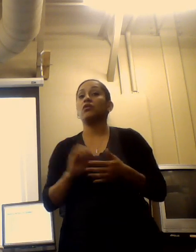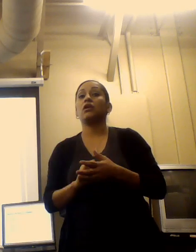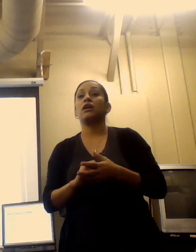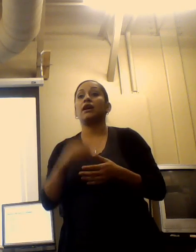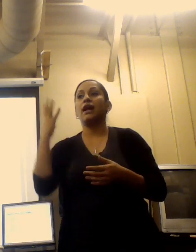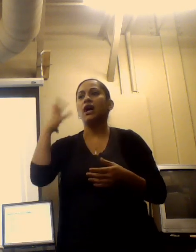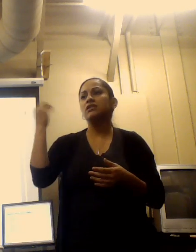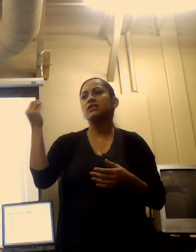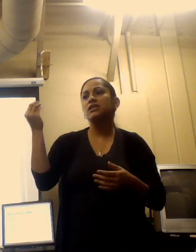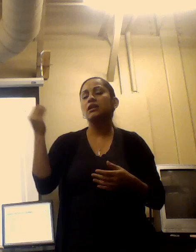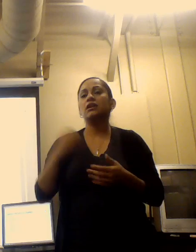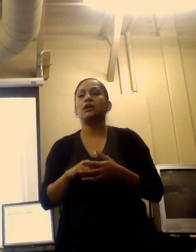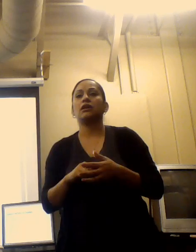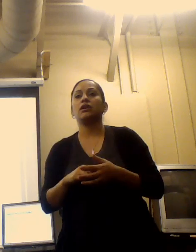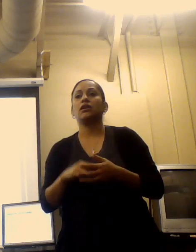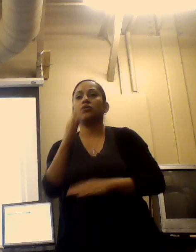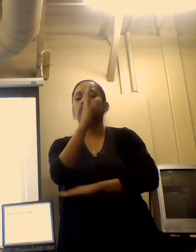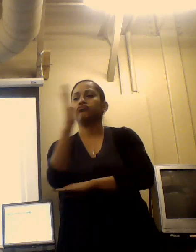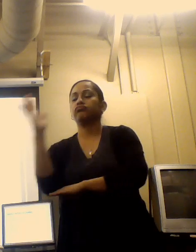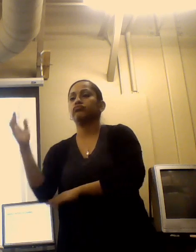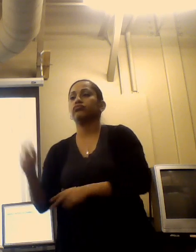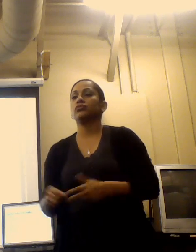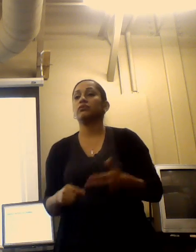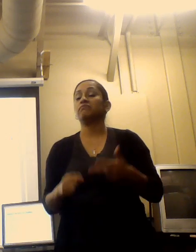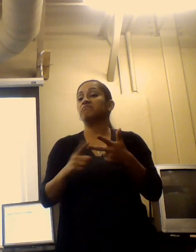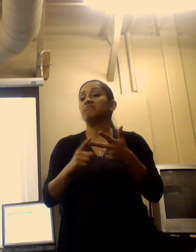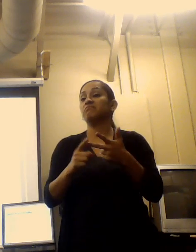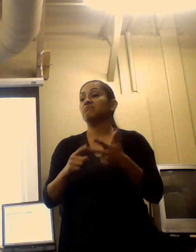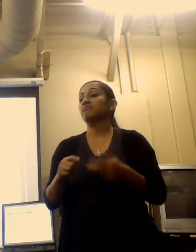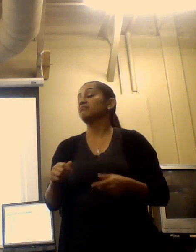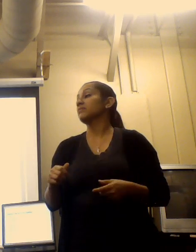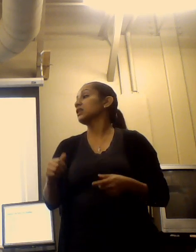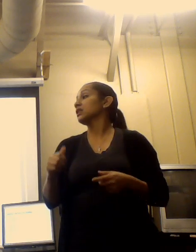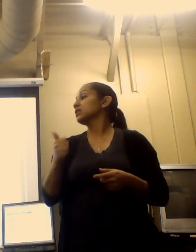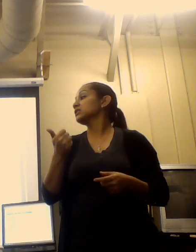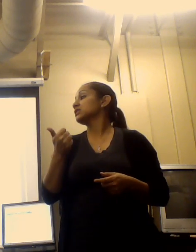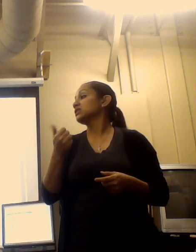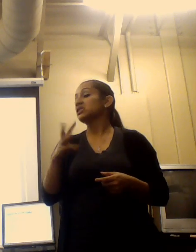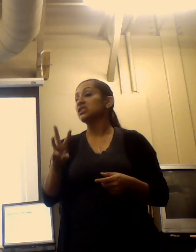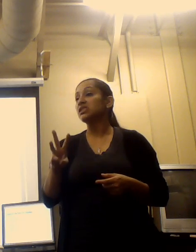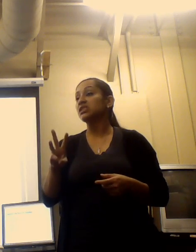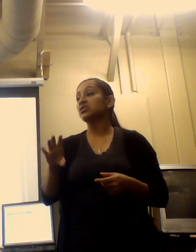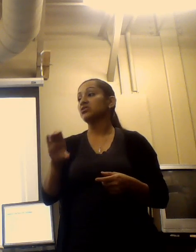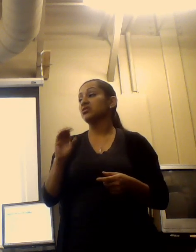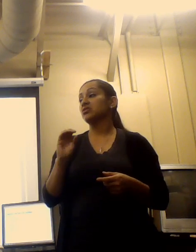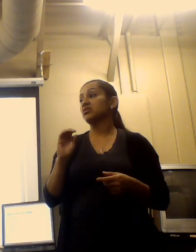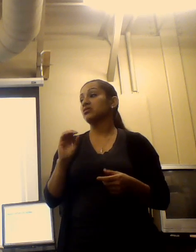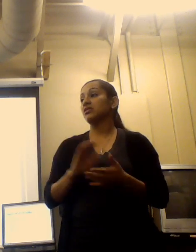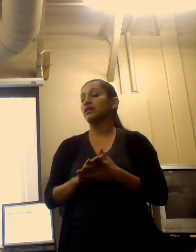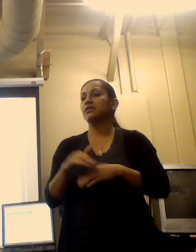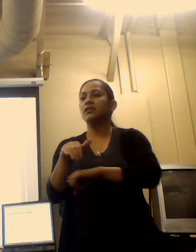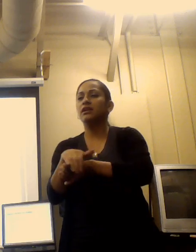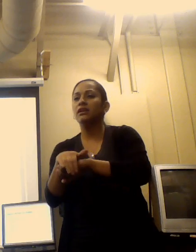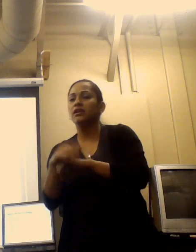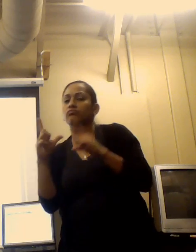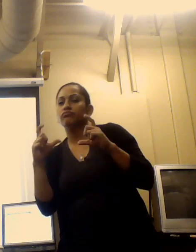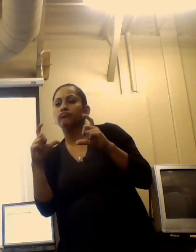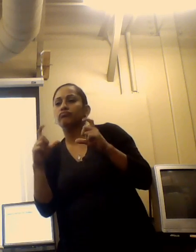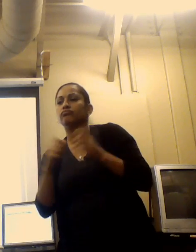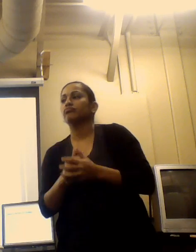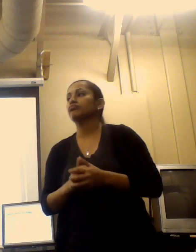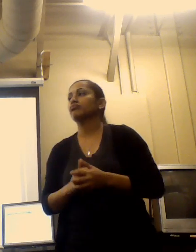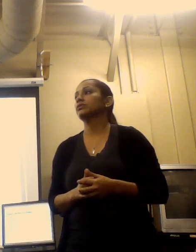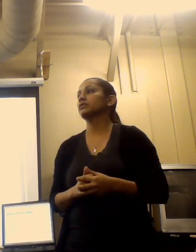is, I'm gonna be out shooting at night. And what stinks is once it's in here all loaded up, you're pretty